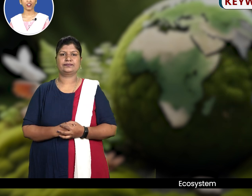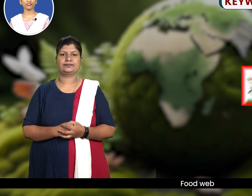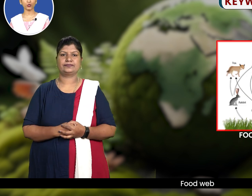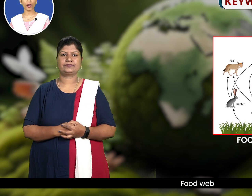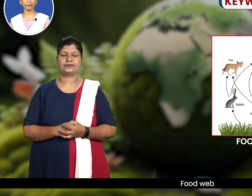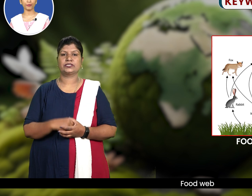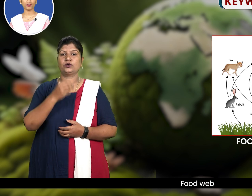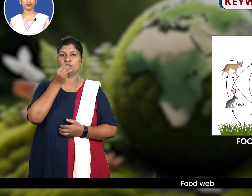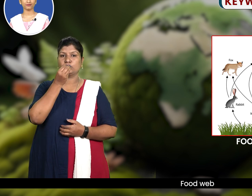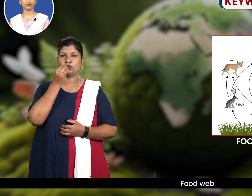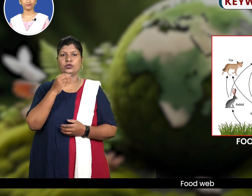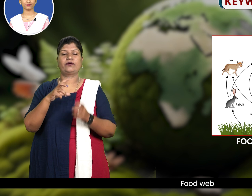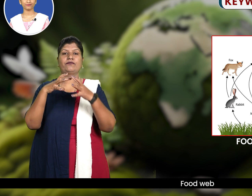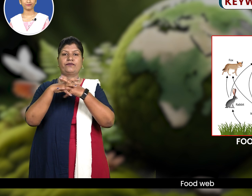food web,